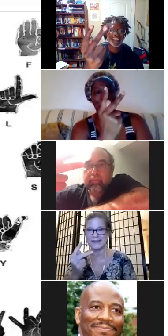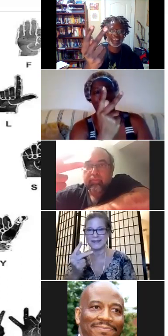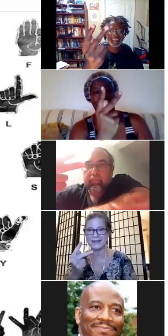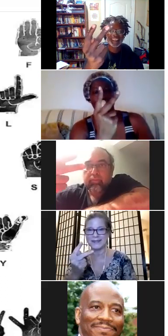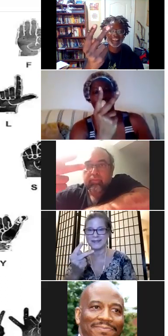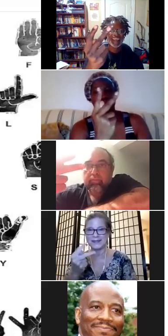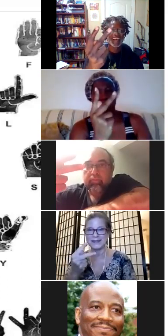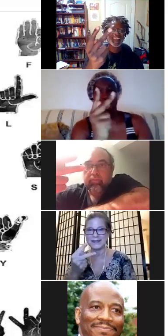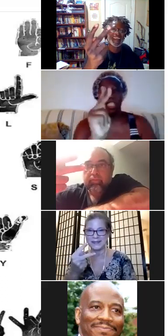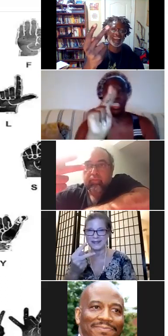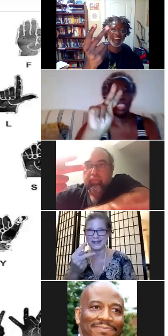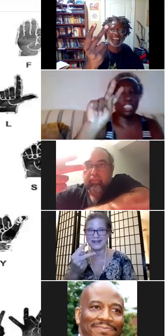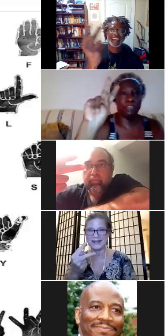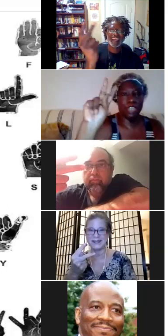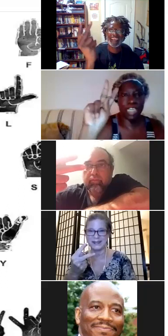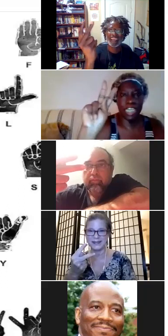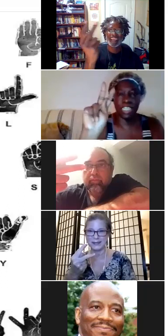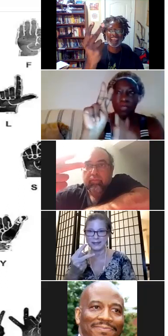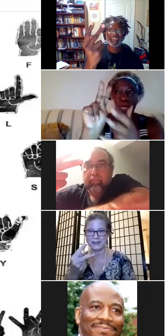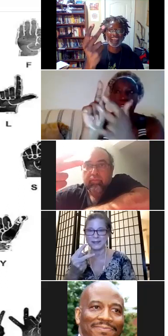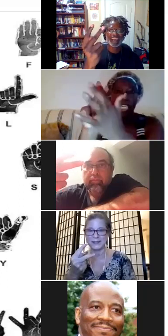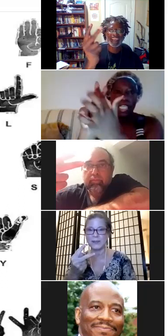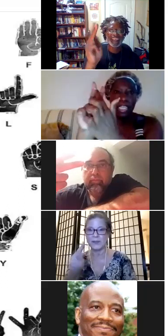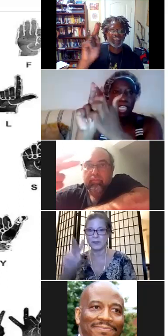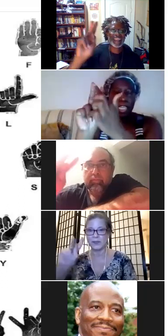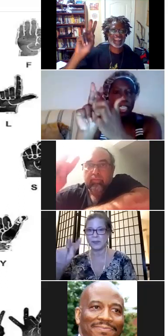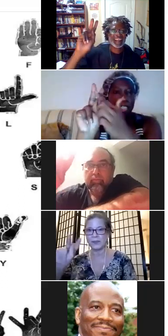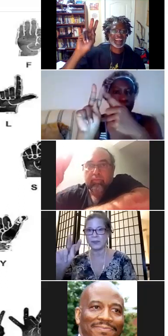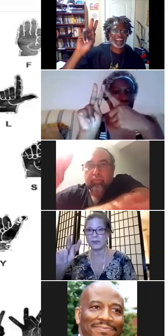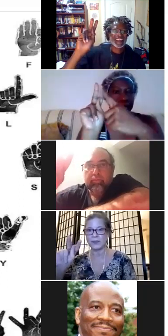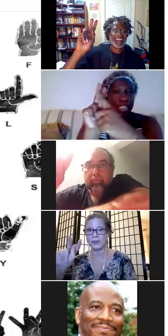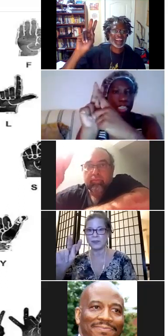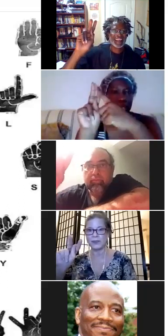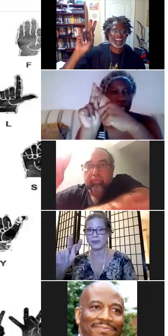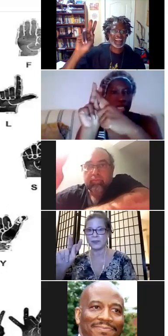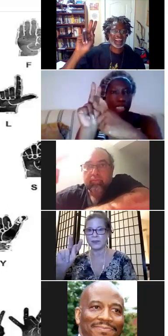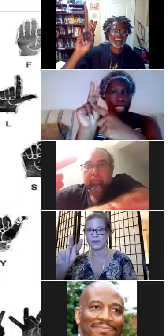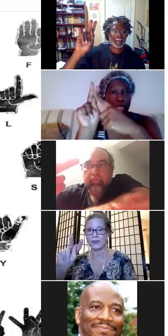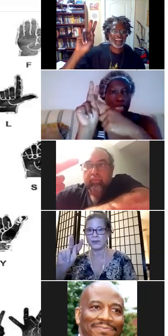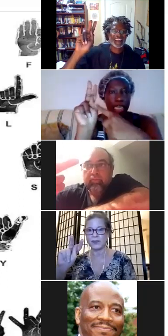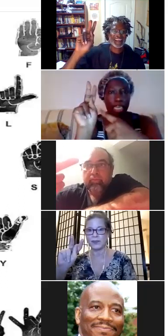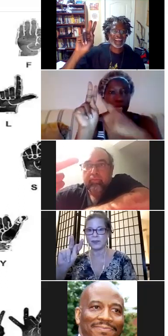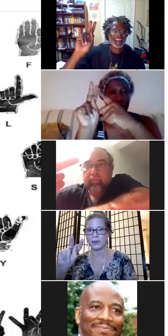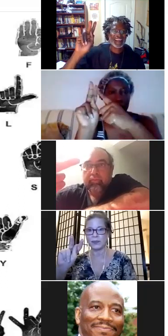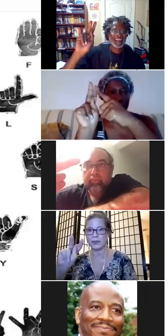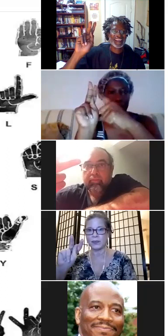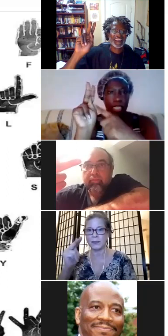I feel K. Yeah. Because if you look at it this way, it's actually a